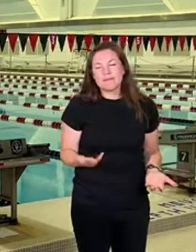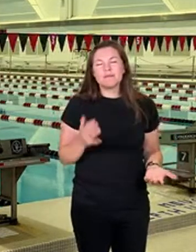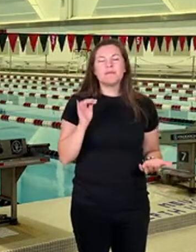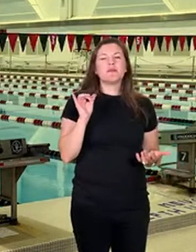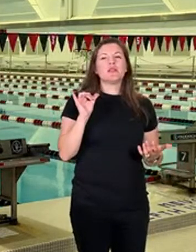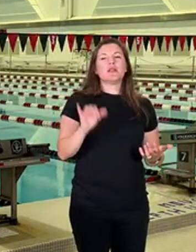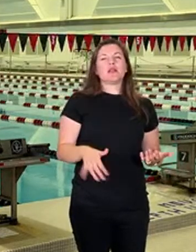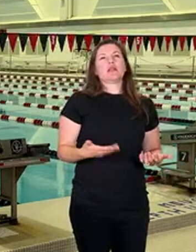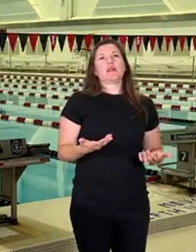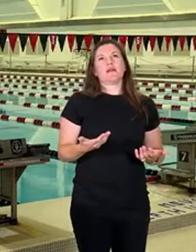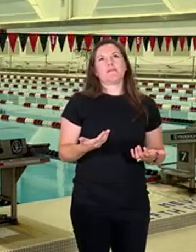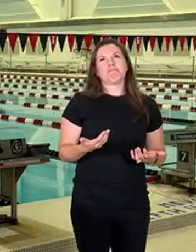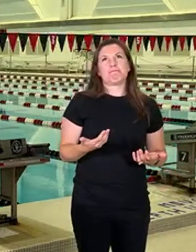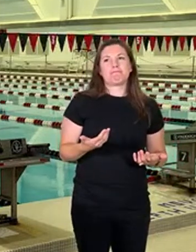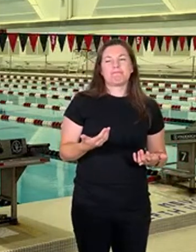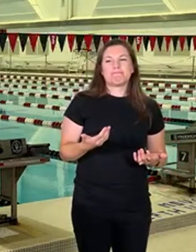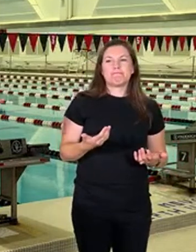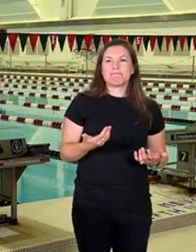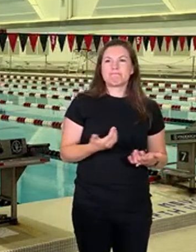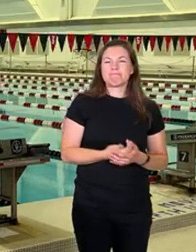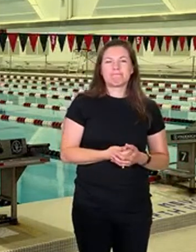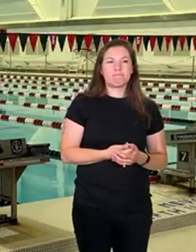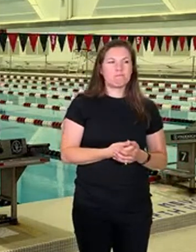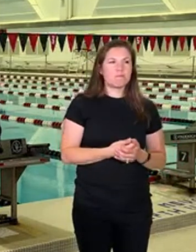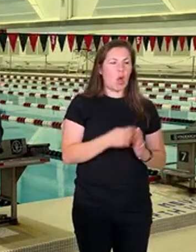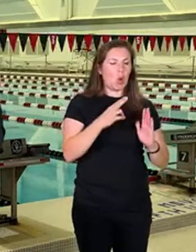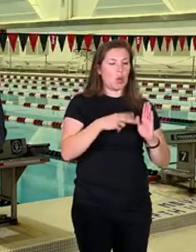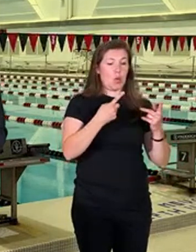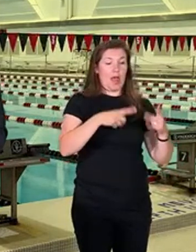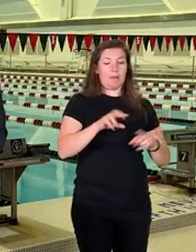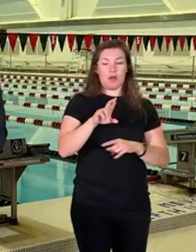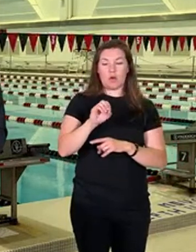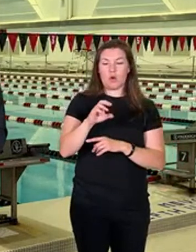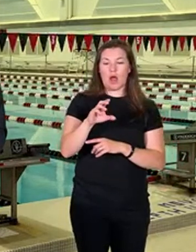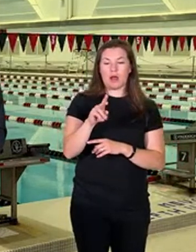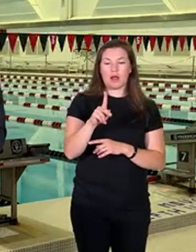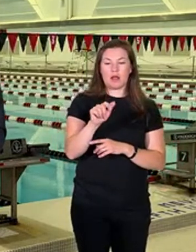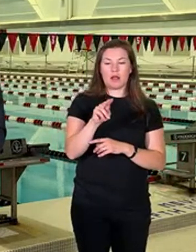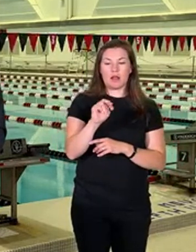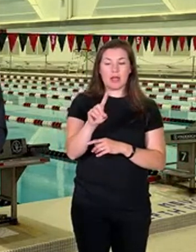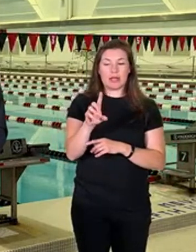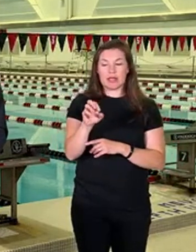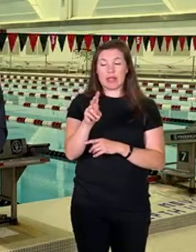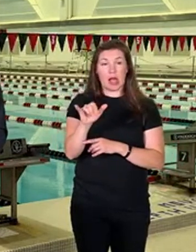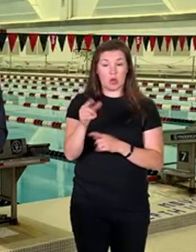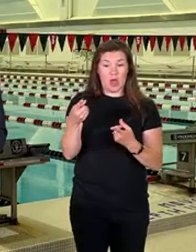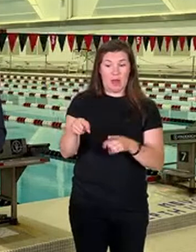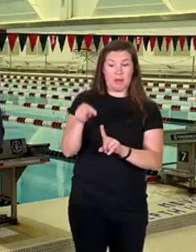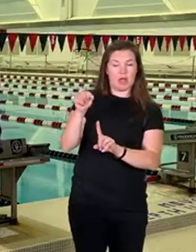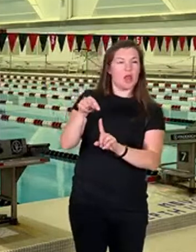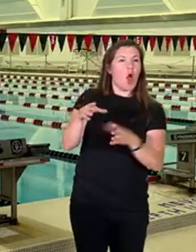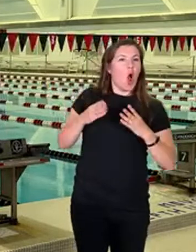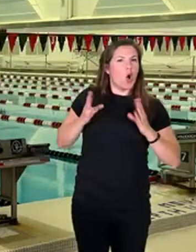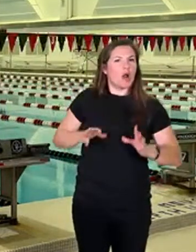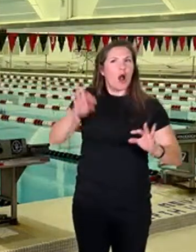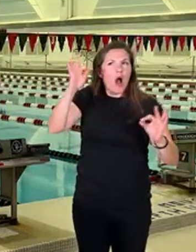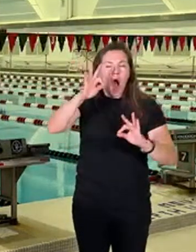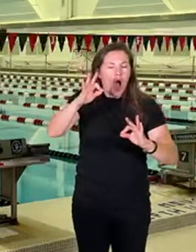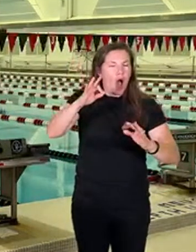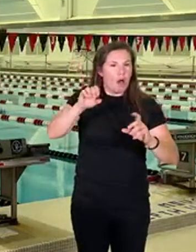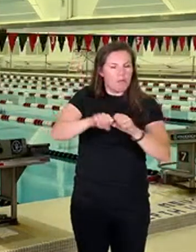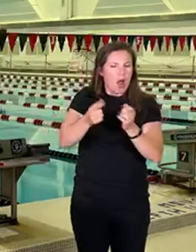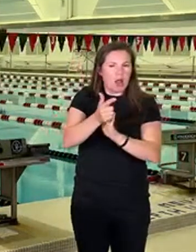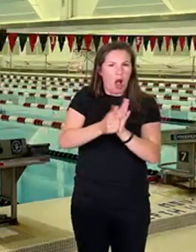the thing that's when I'm reading up on what happened in Rockland County is that the owner of that pool didn't even realize they were violating the